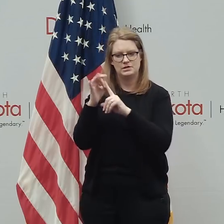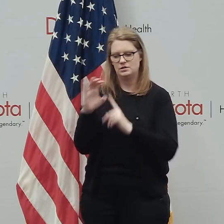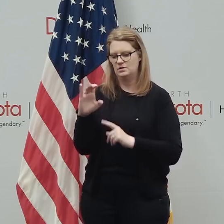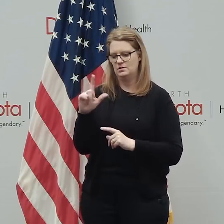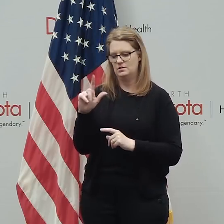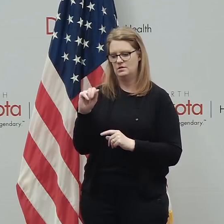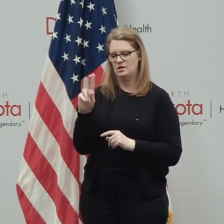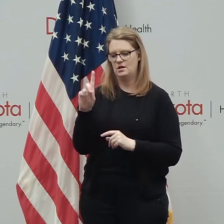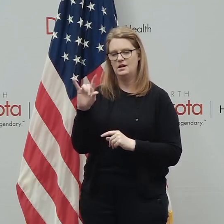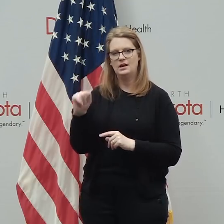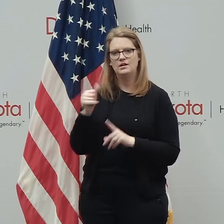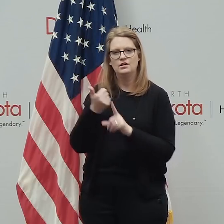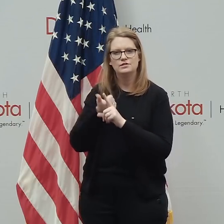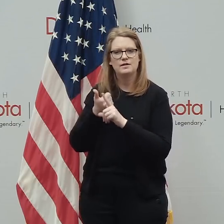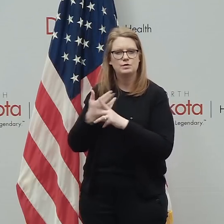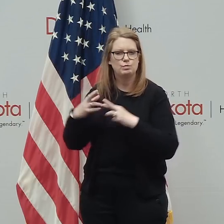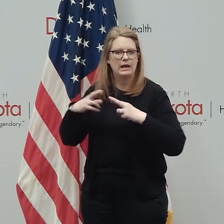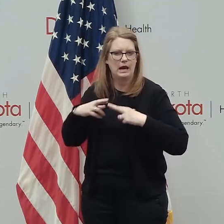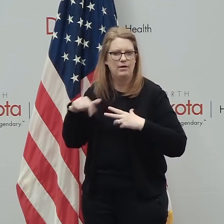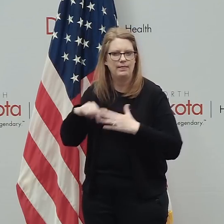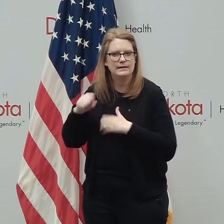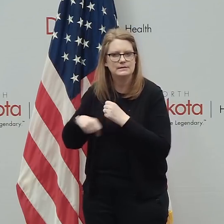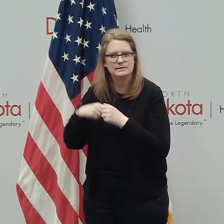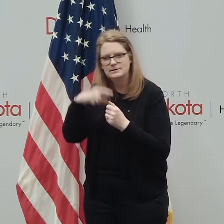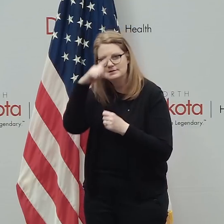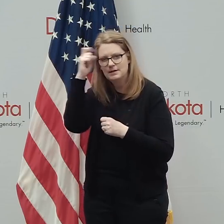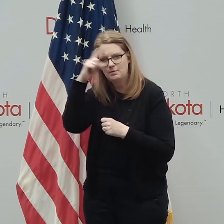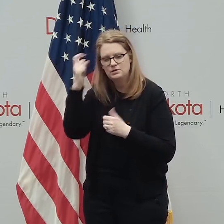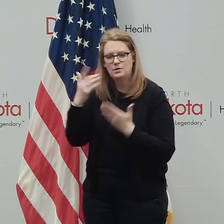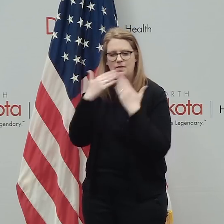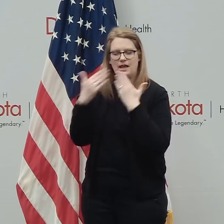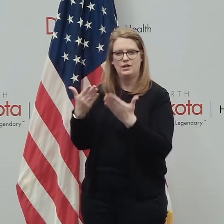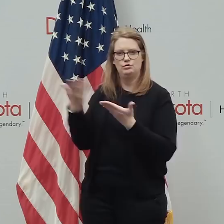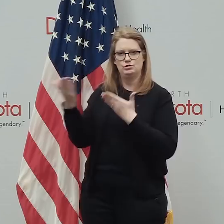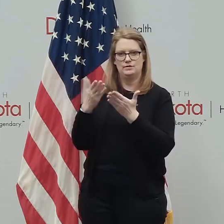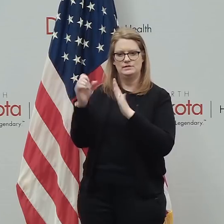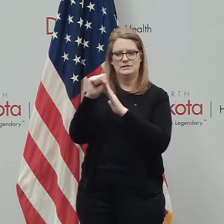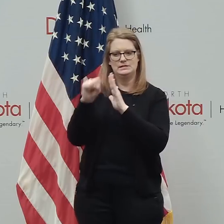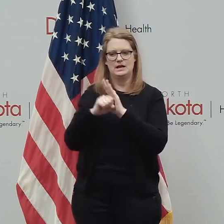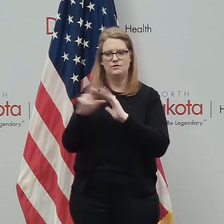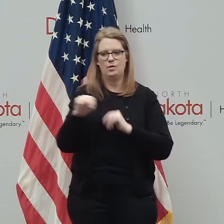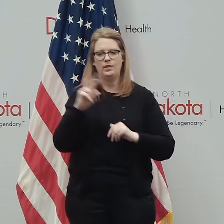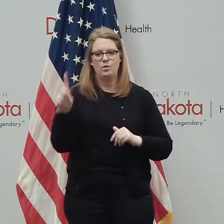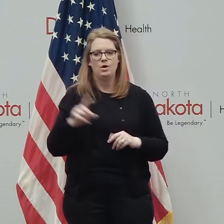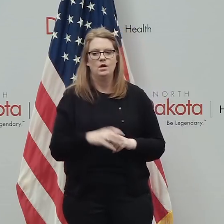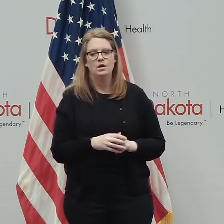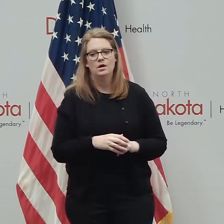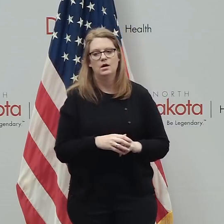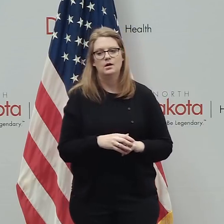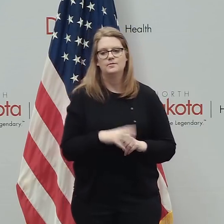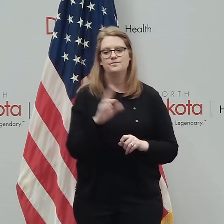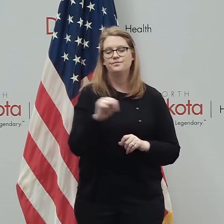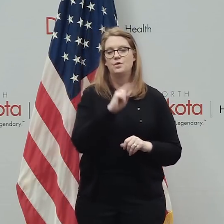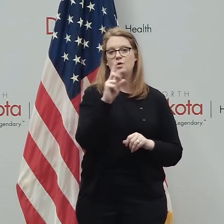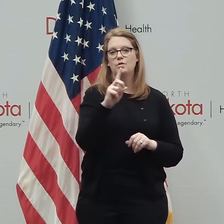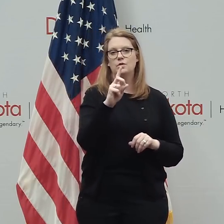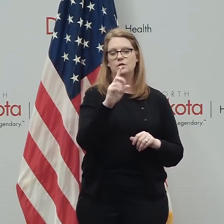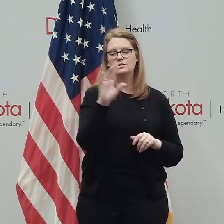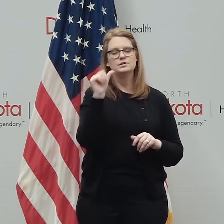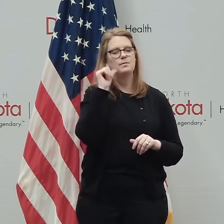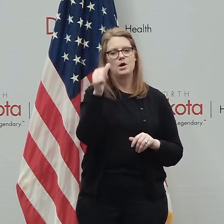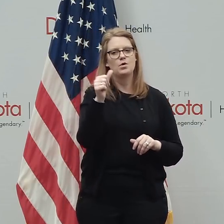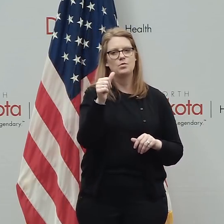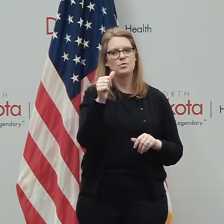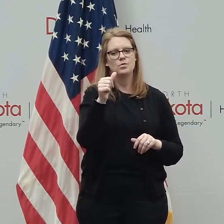She's retiring this summer. Thank you for all of your service to the state of North Dakota. On another note, tomorrow, North